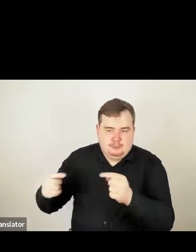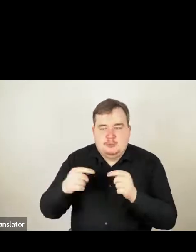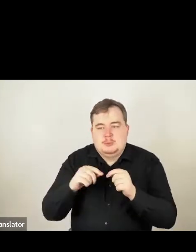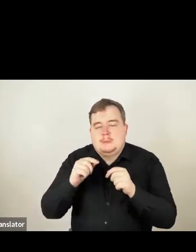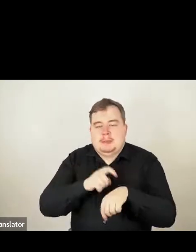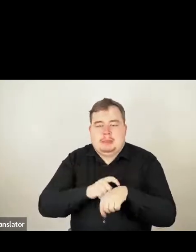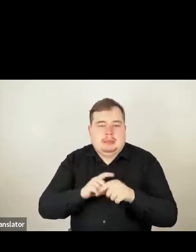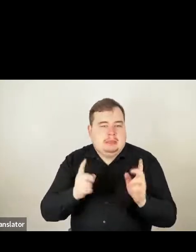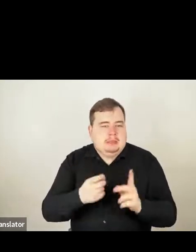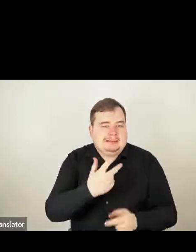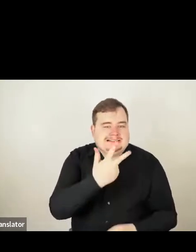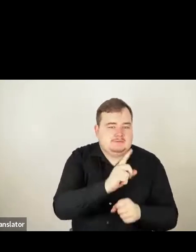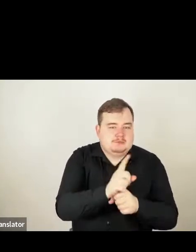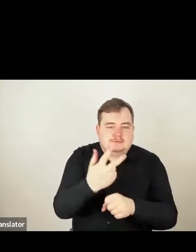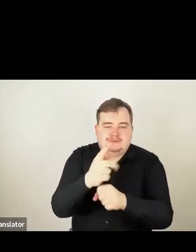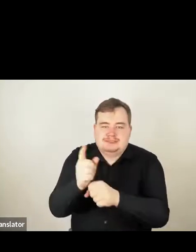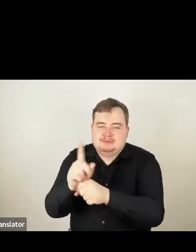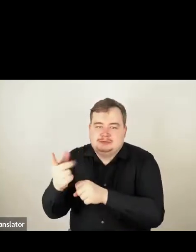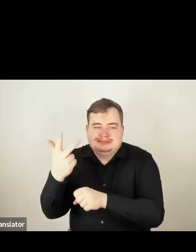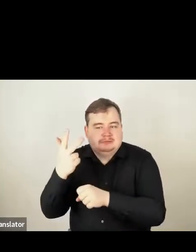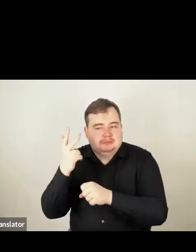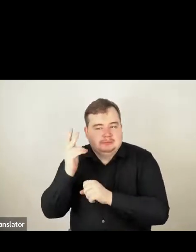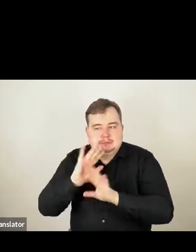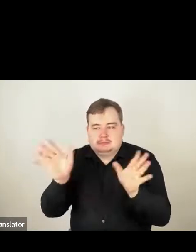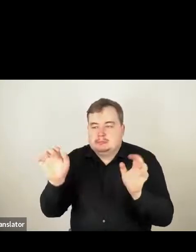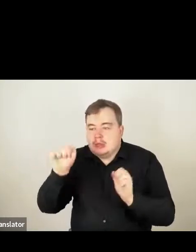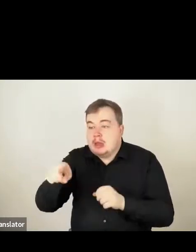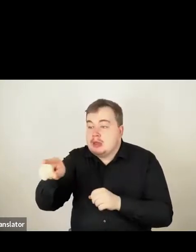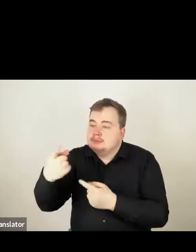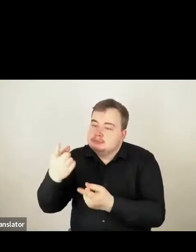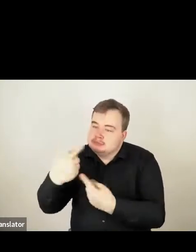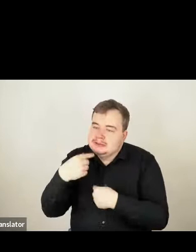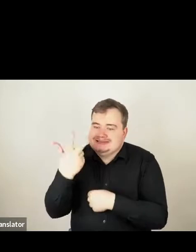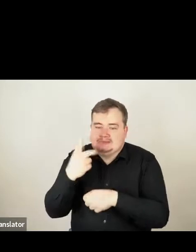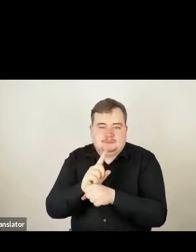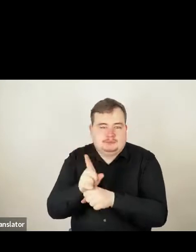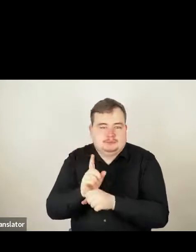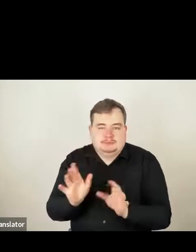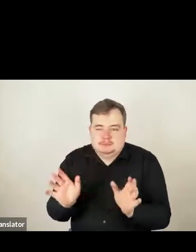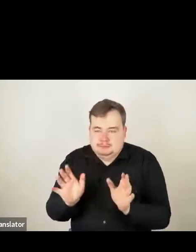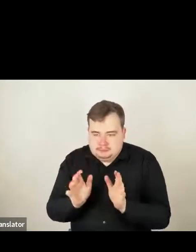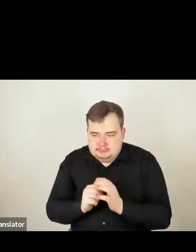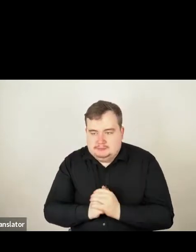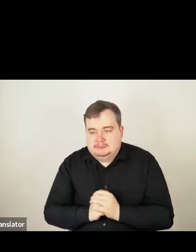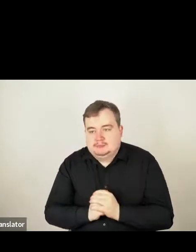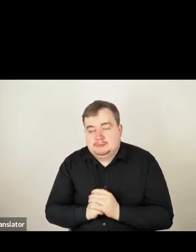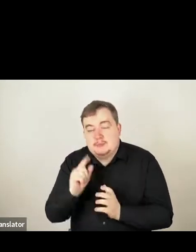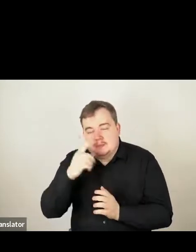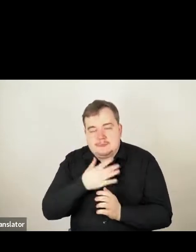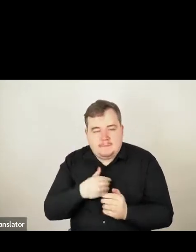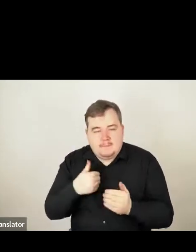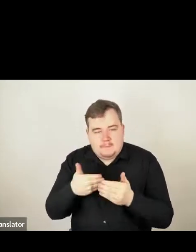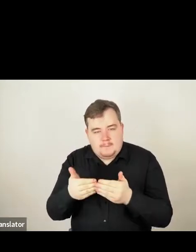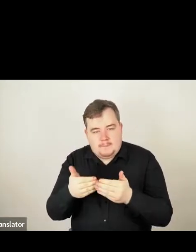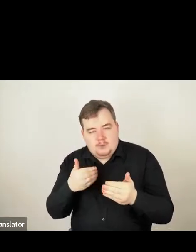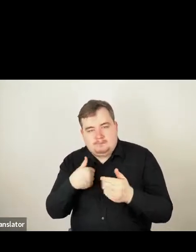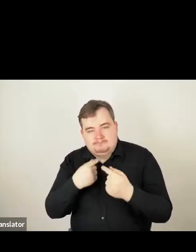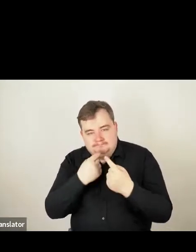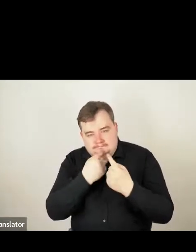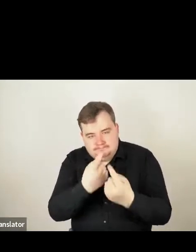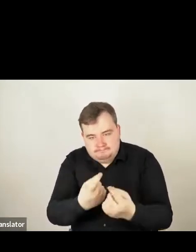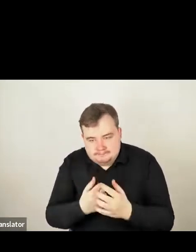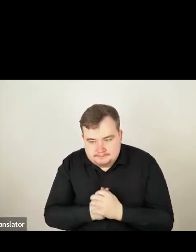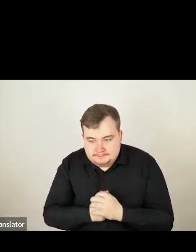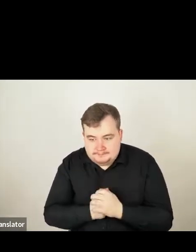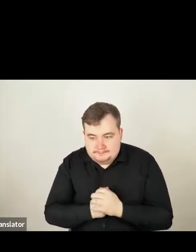in the Zoom chat. But before we move to the short Q&A session that we will have, our third and last